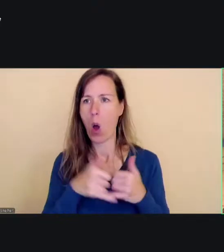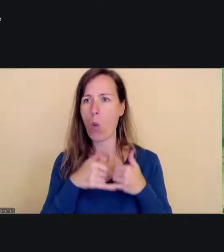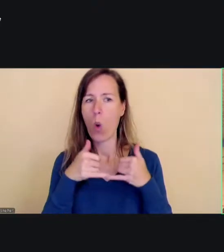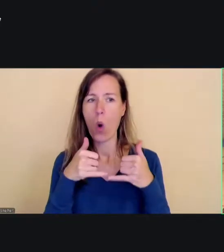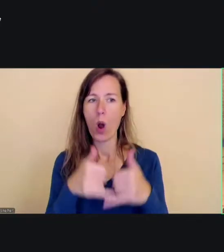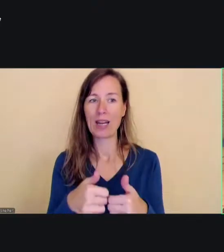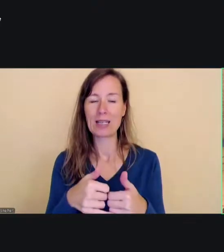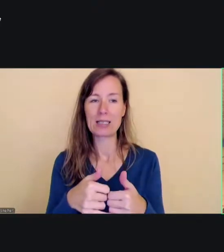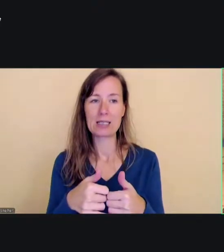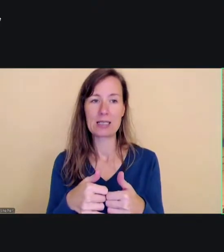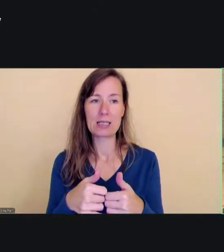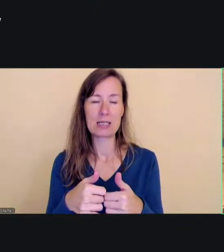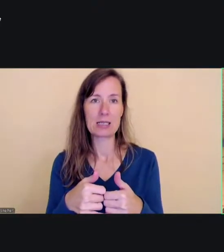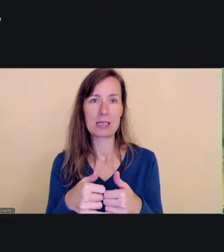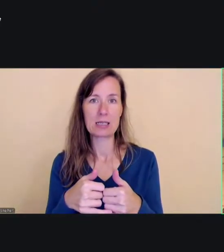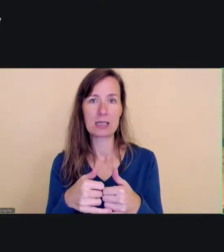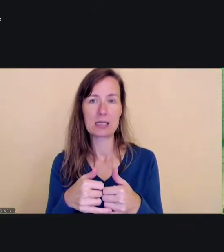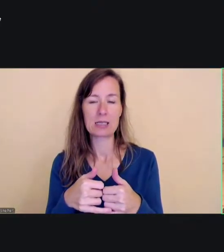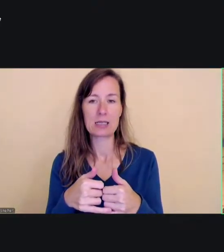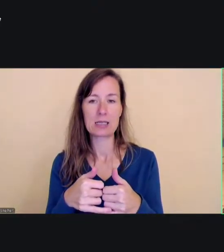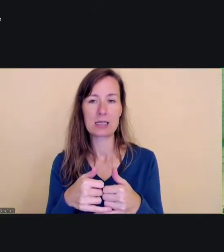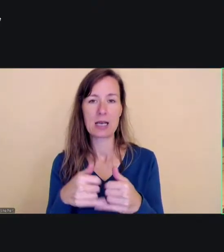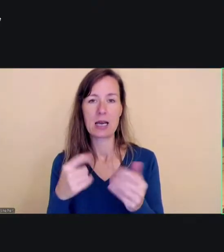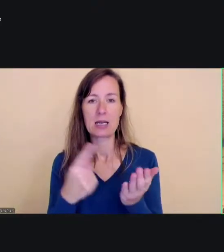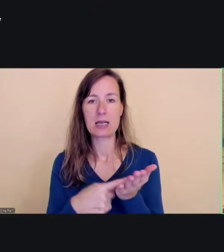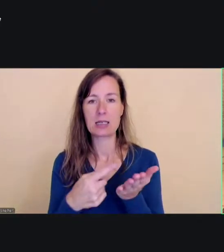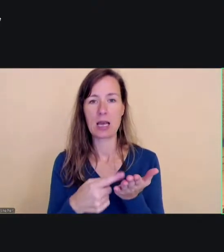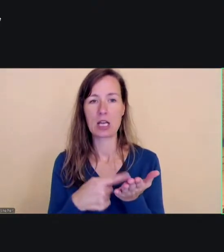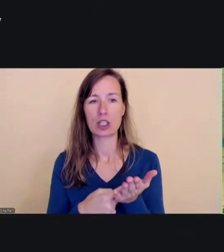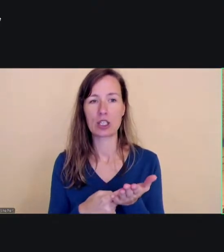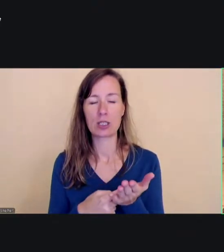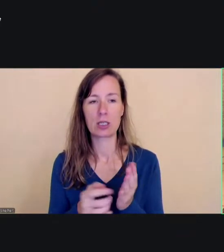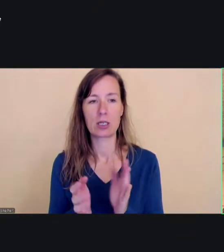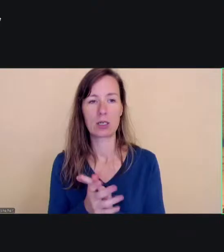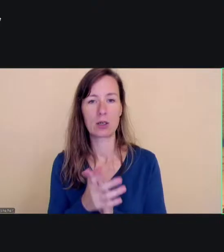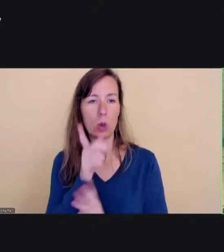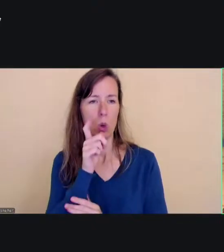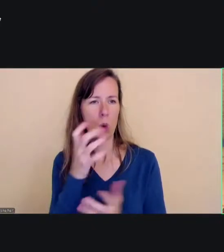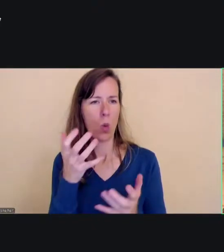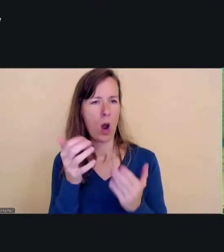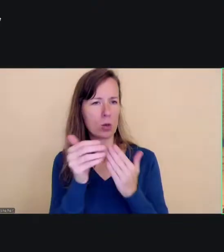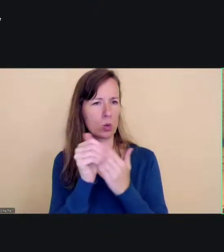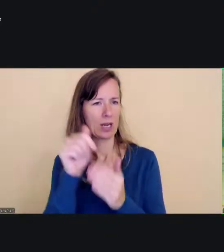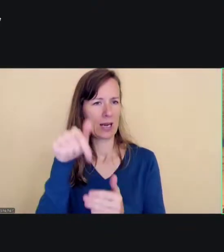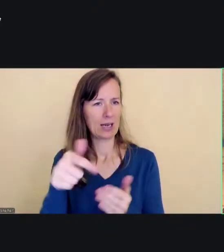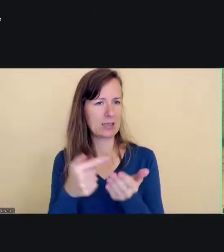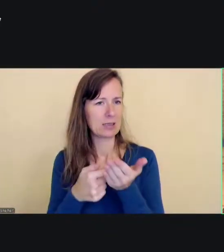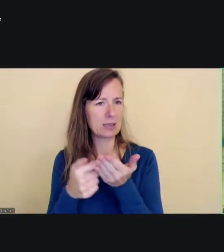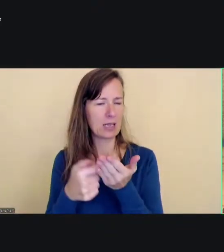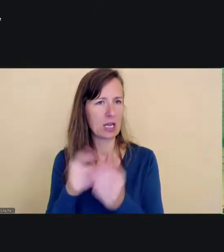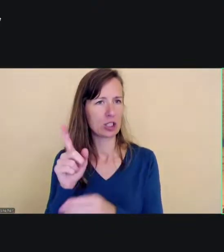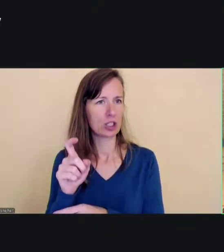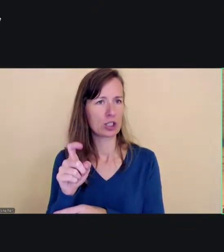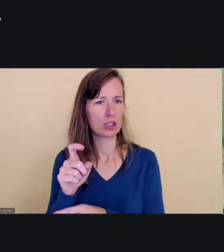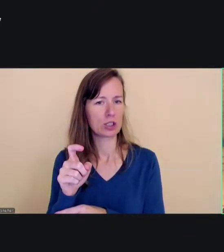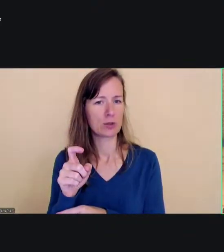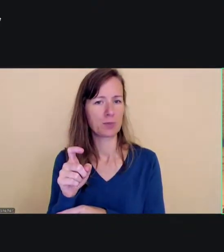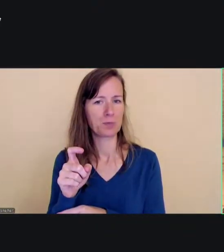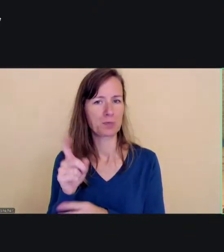It wasn't me, right? Was this you, Councilmember Wade? Oh, Councilmember Fry, was this your